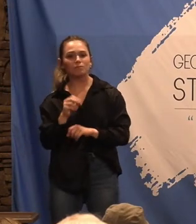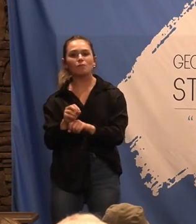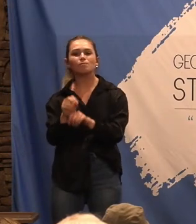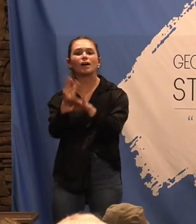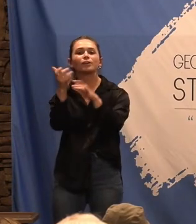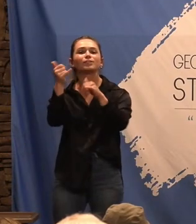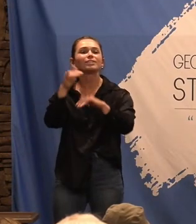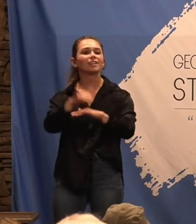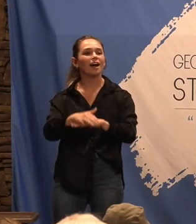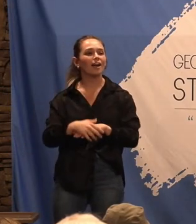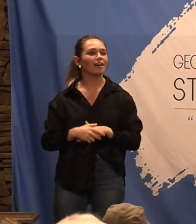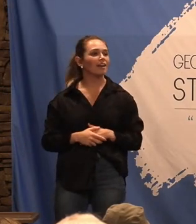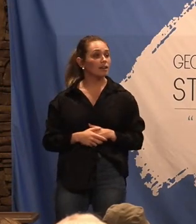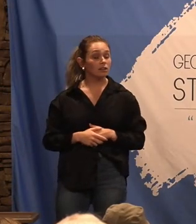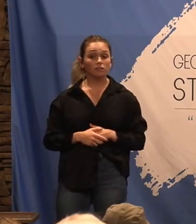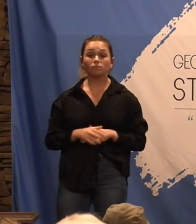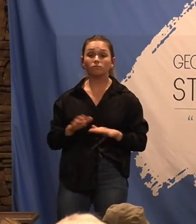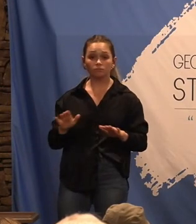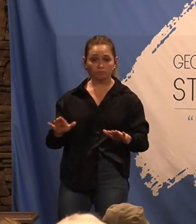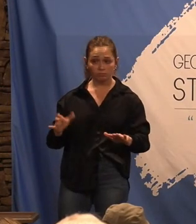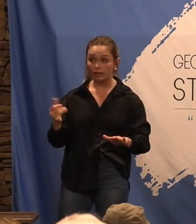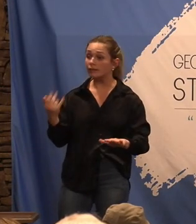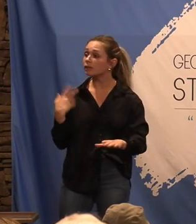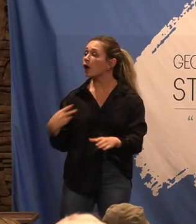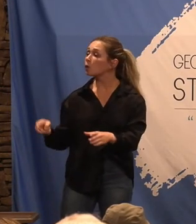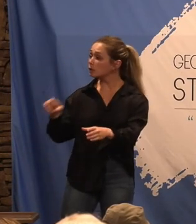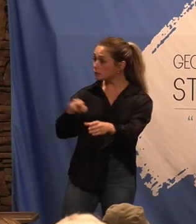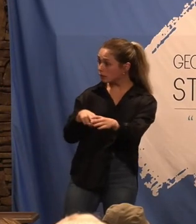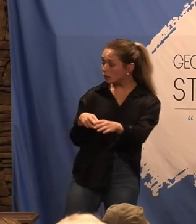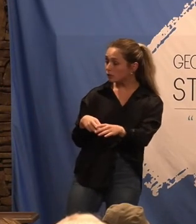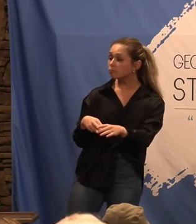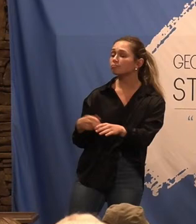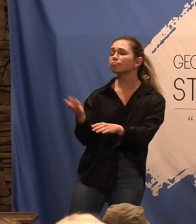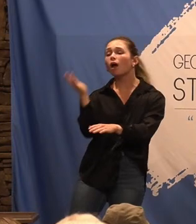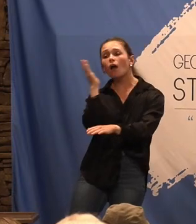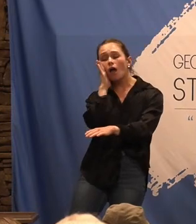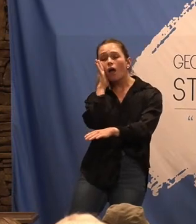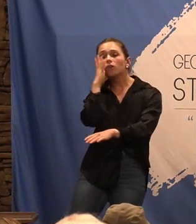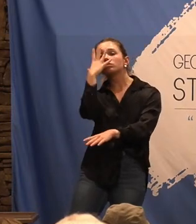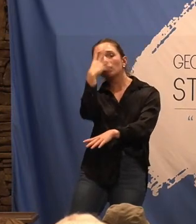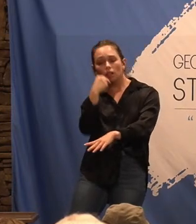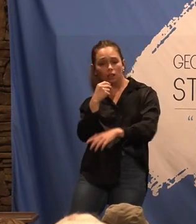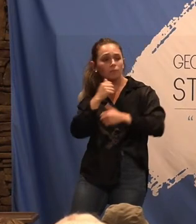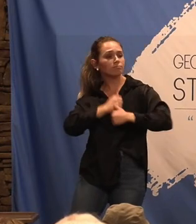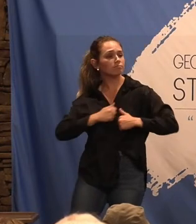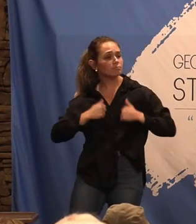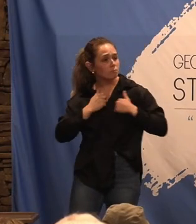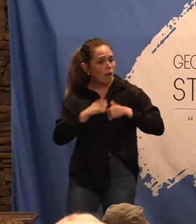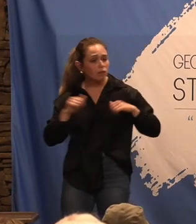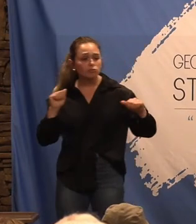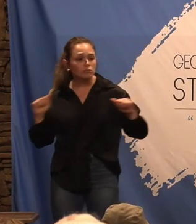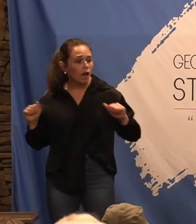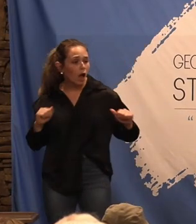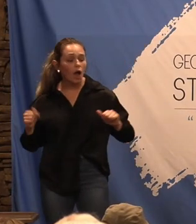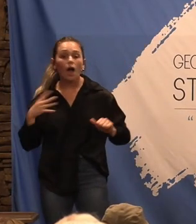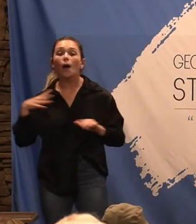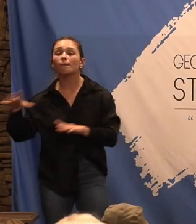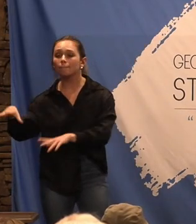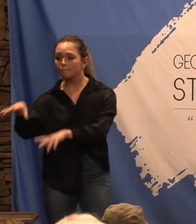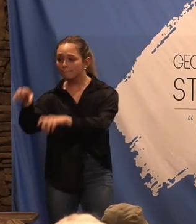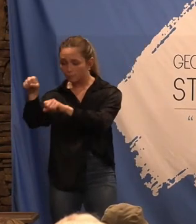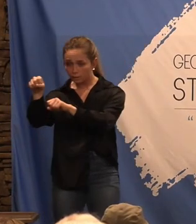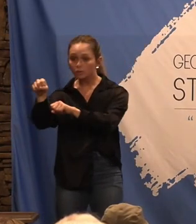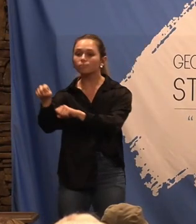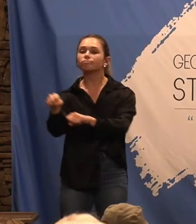tonight. He said, now get in and get you a little sleep, get your bath and get your tie on, and I'll pick you up and we'll